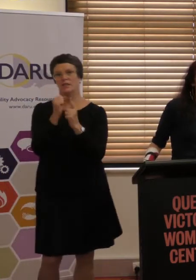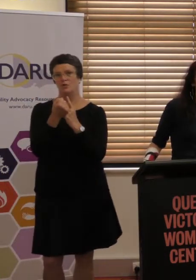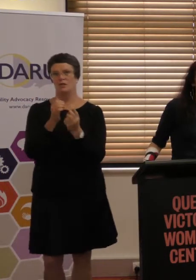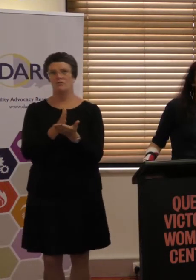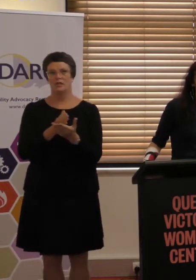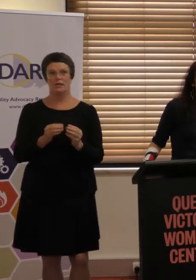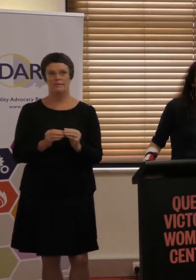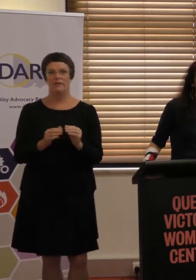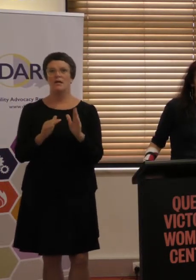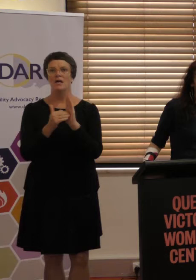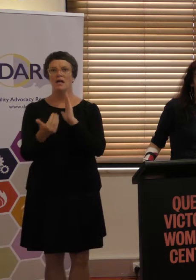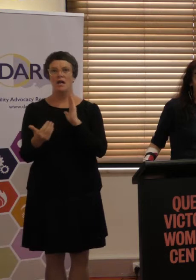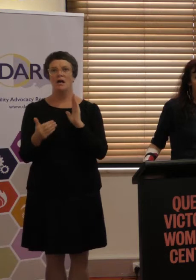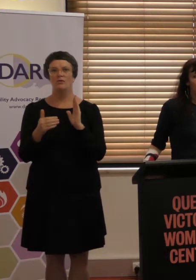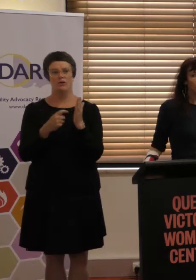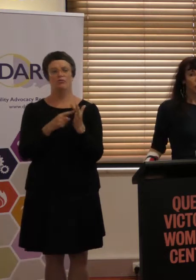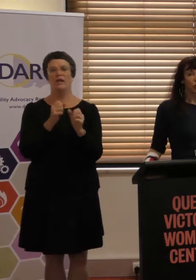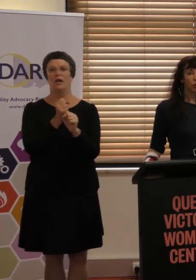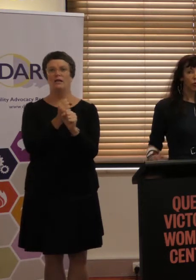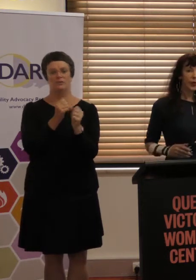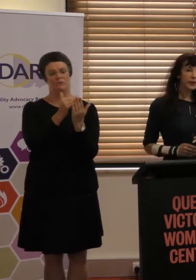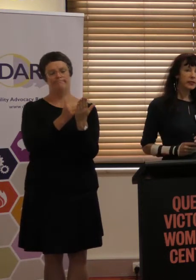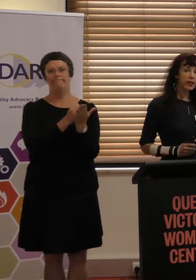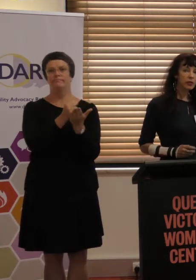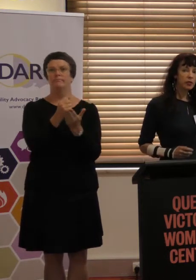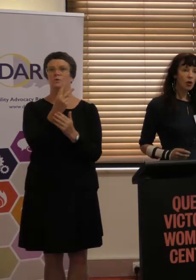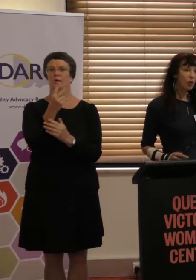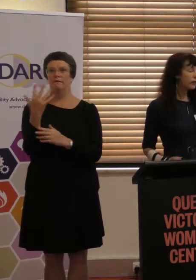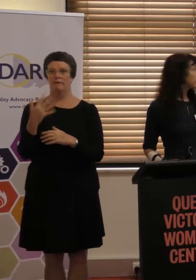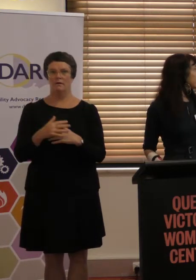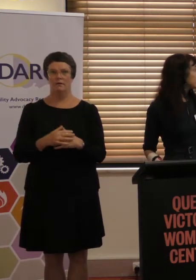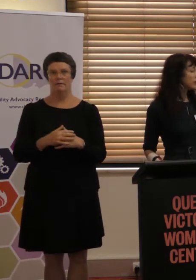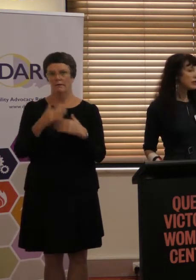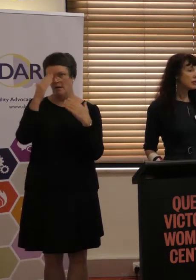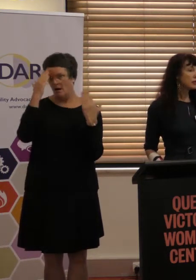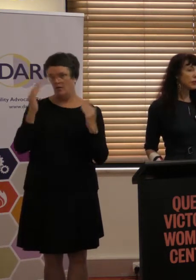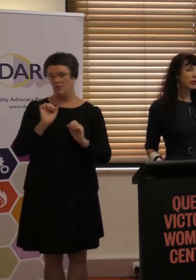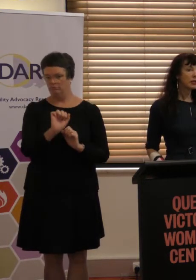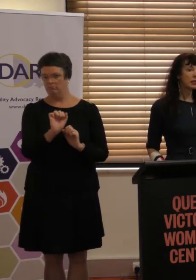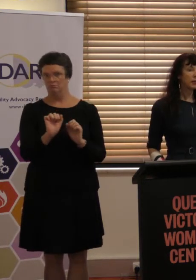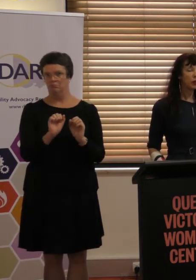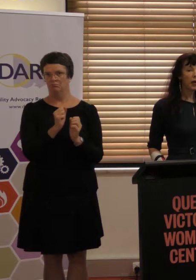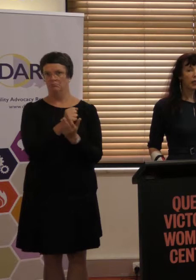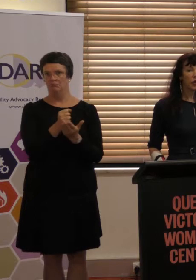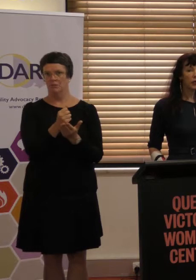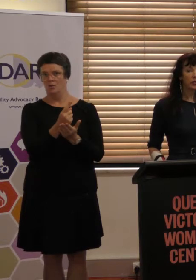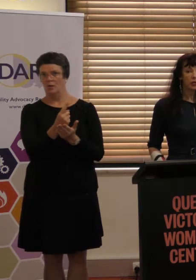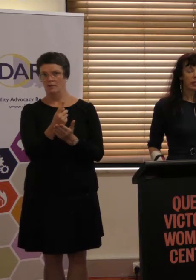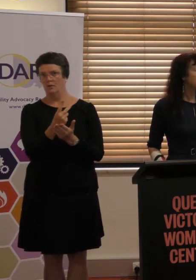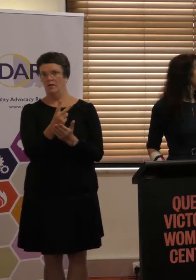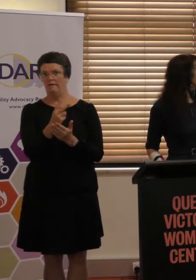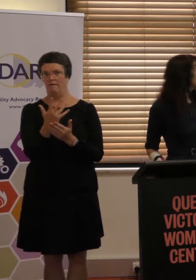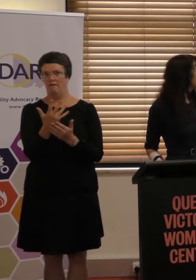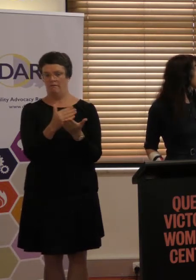this is now Regulation 25. I'm not sure where the status of this is, but some of you might know that